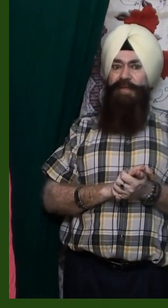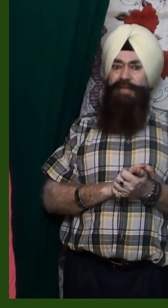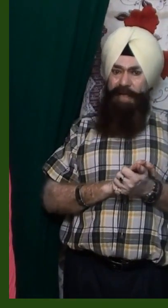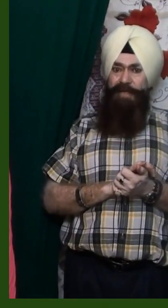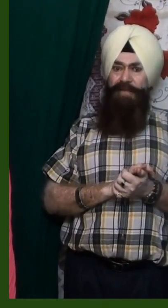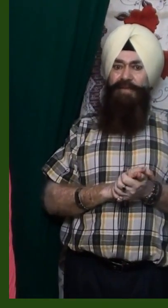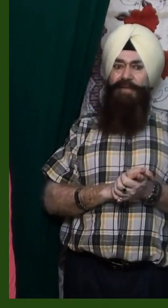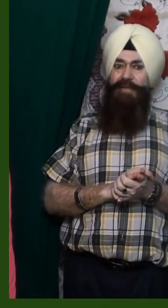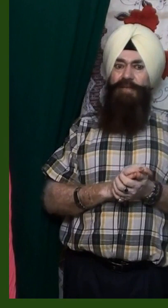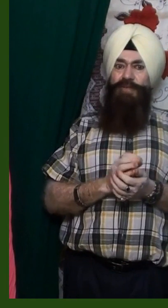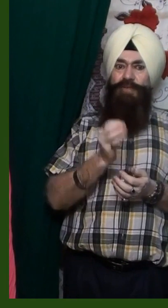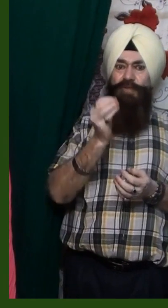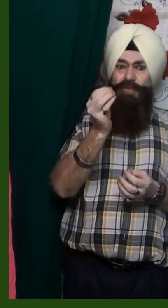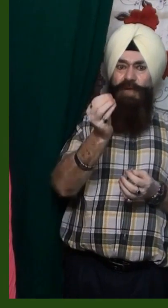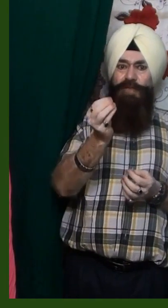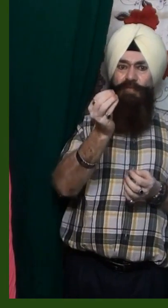then